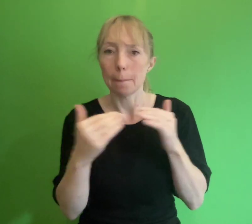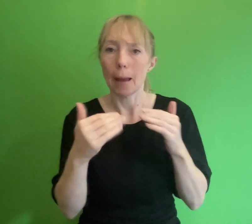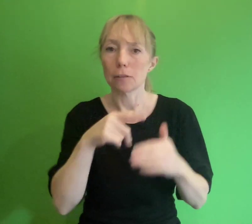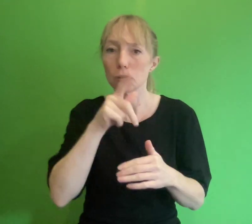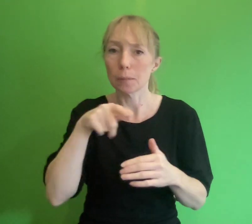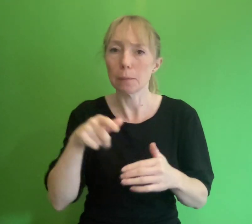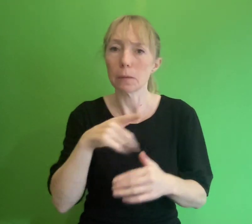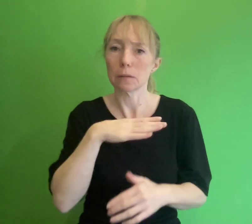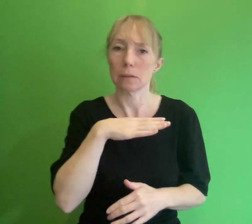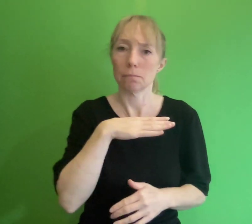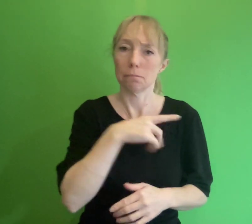at.